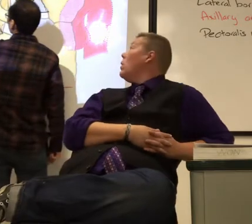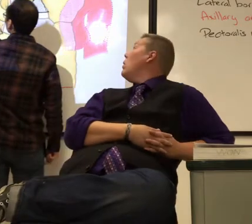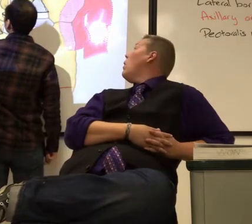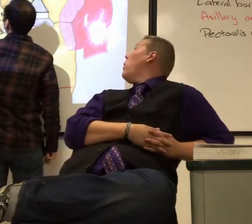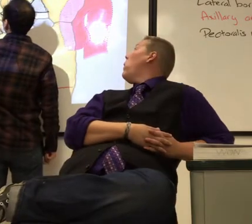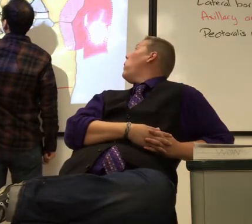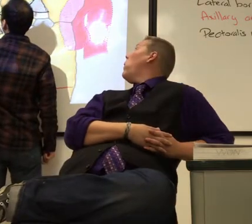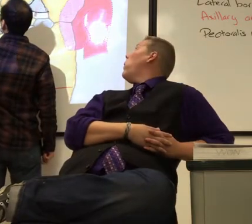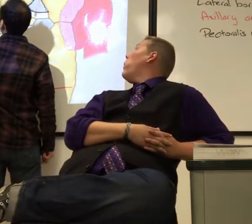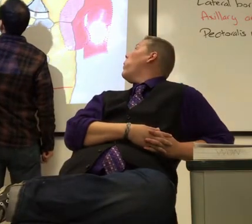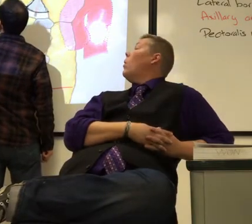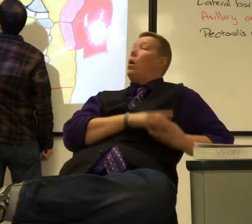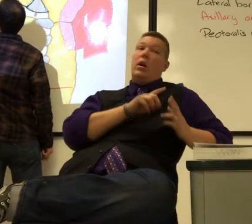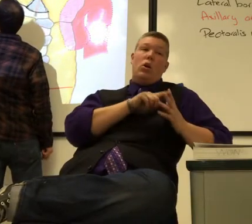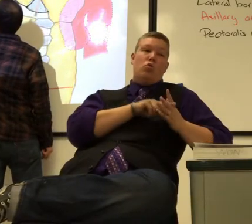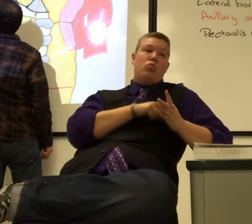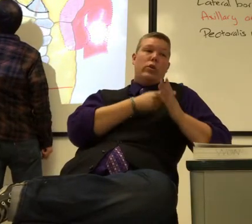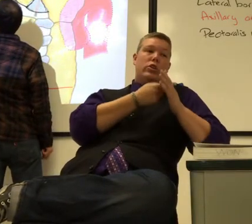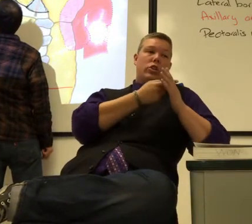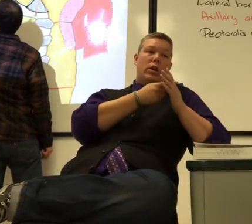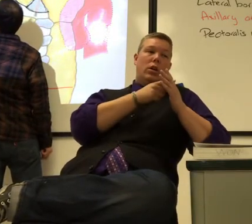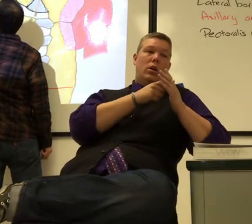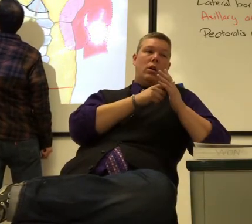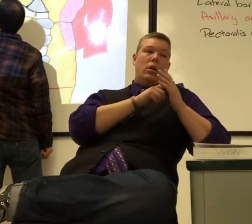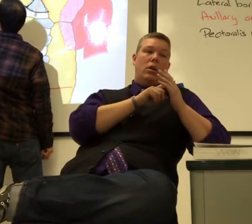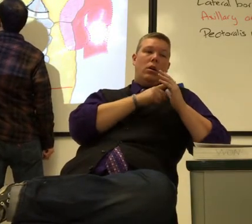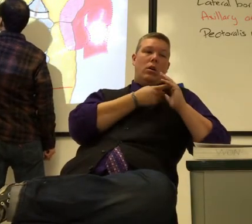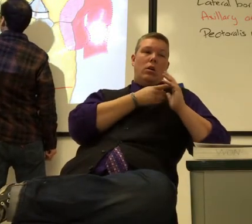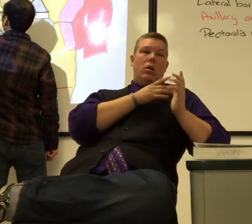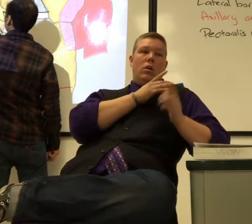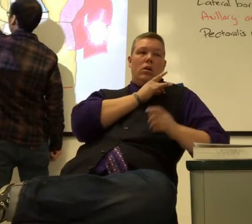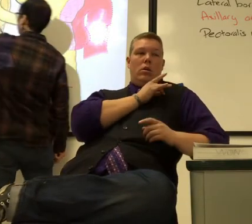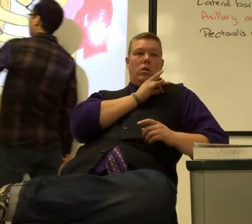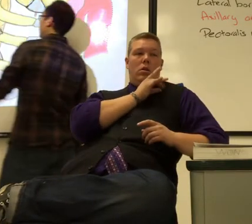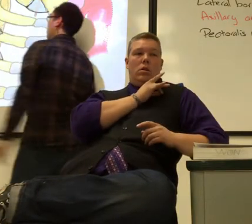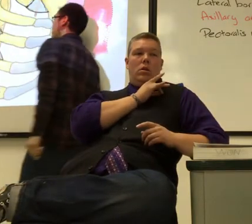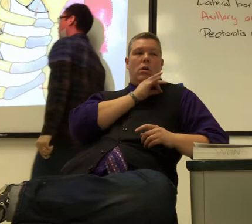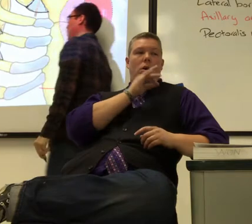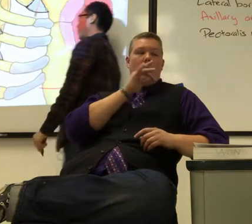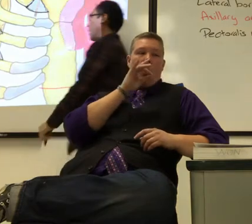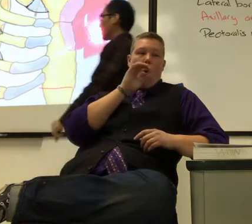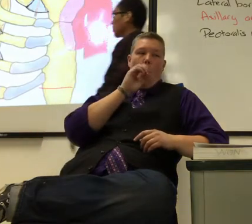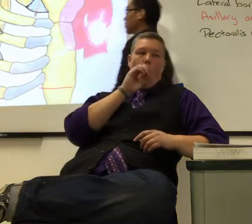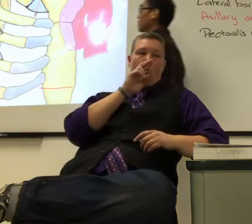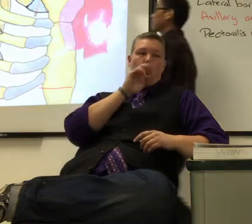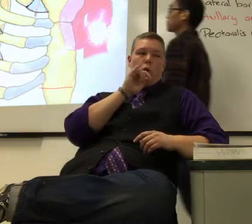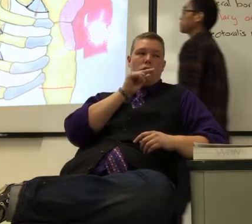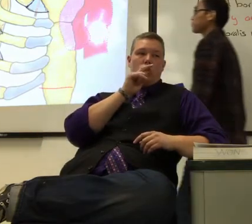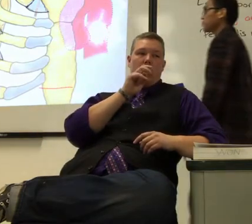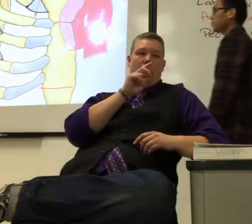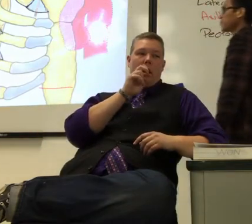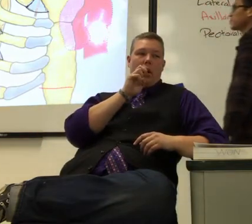It's going to originate all the way up here on the coracoid process. That's my pec minor.